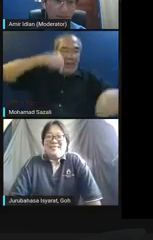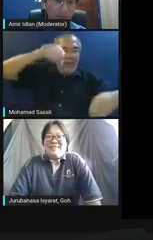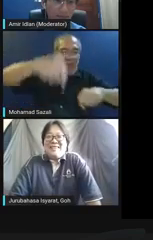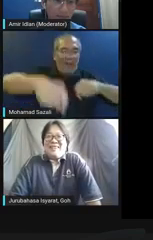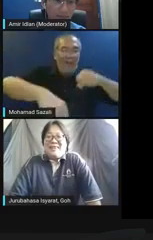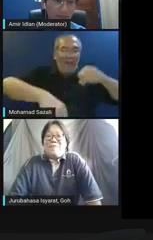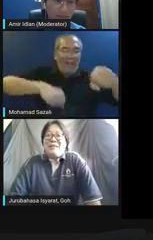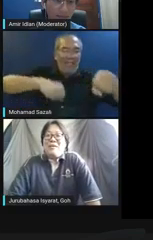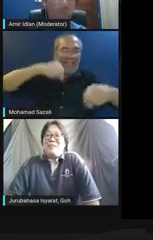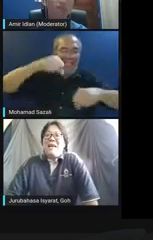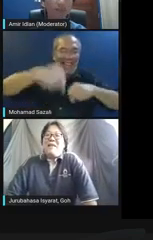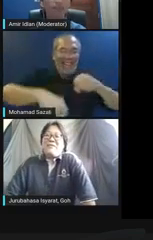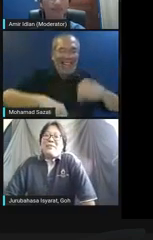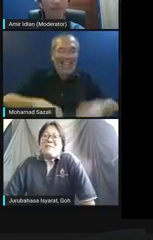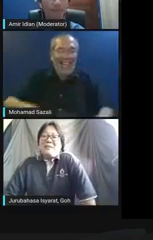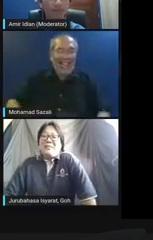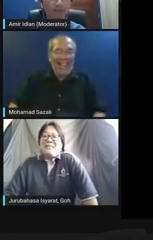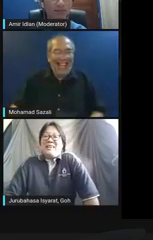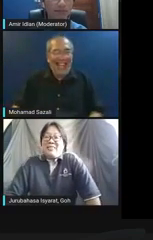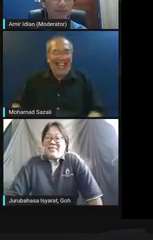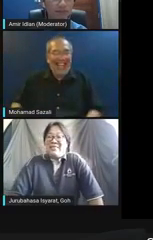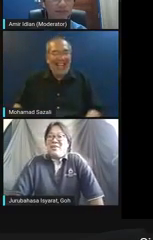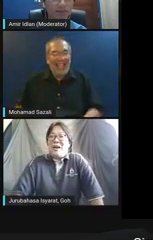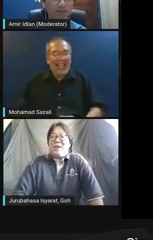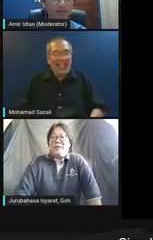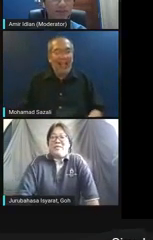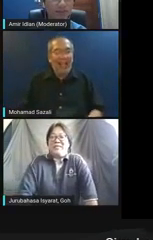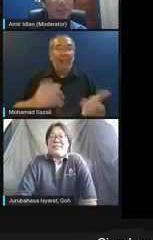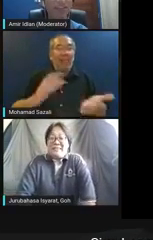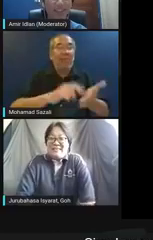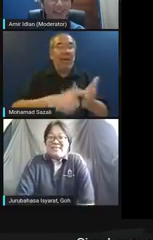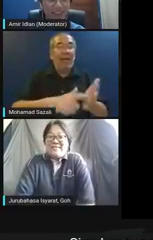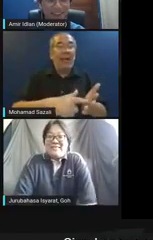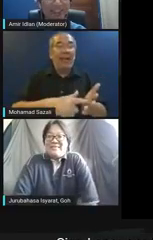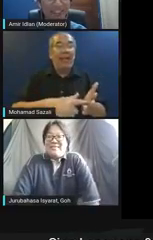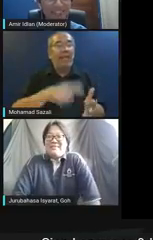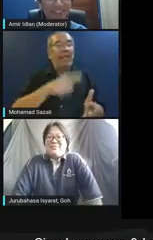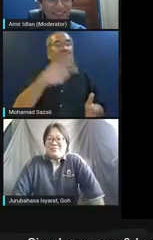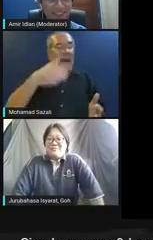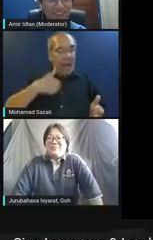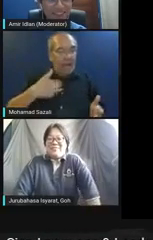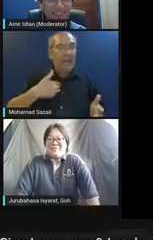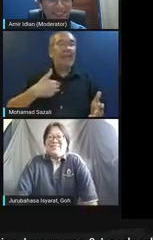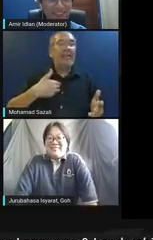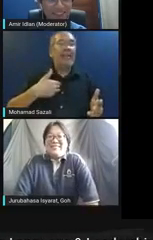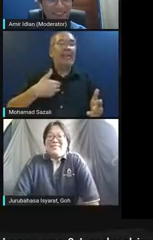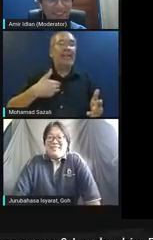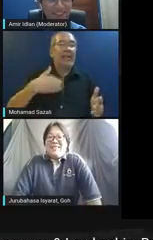Yeah, but normally how we sign bicycle is like this. How we actually cycle. Yeah.